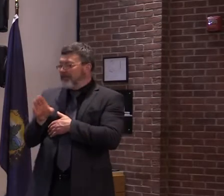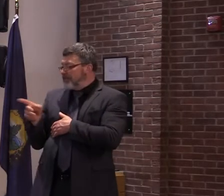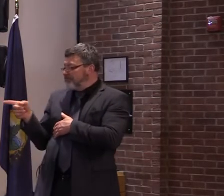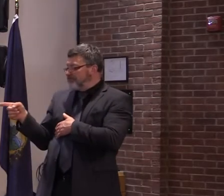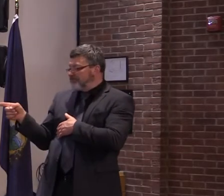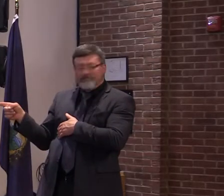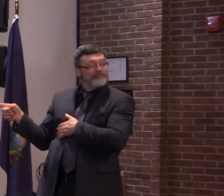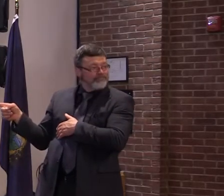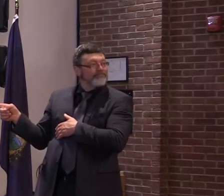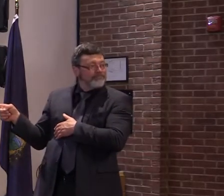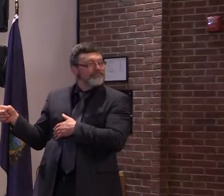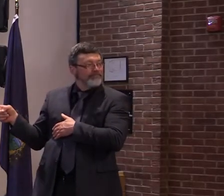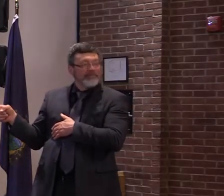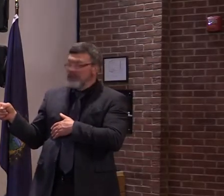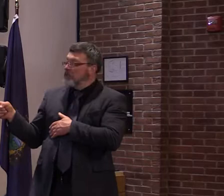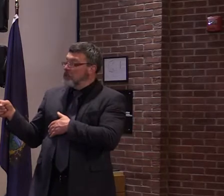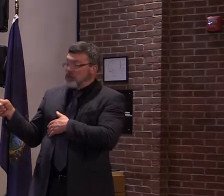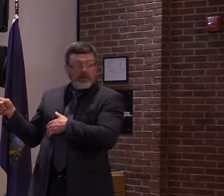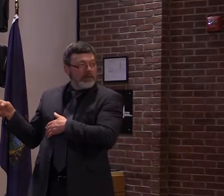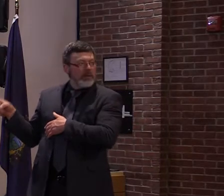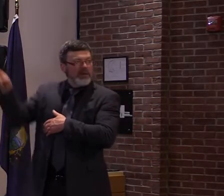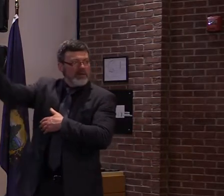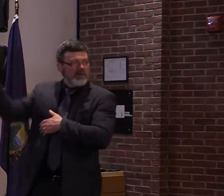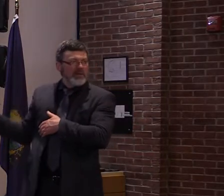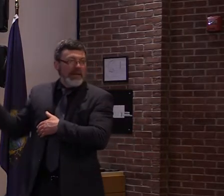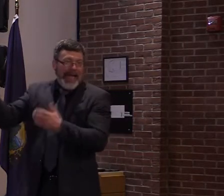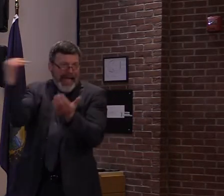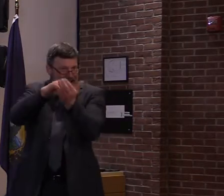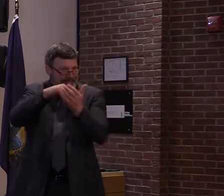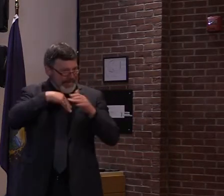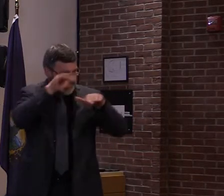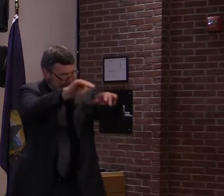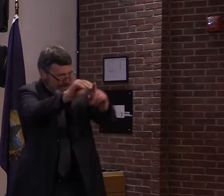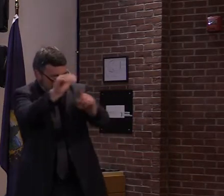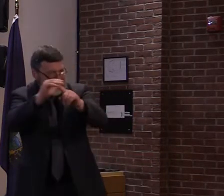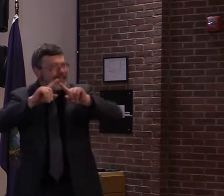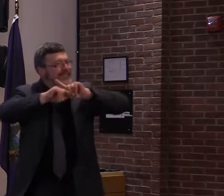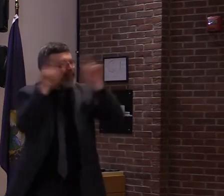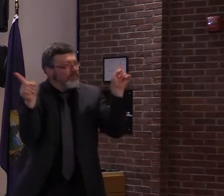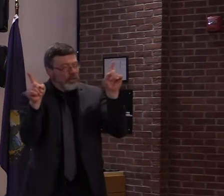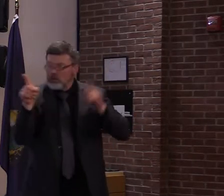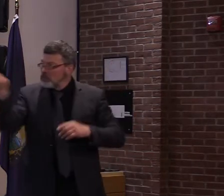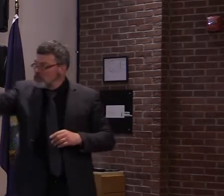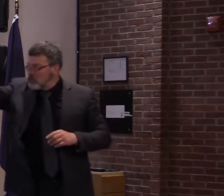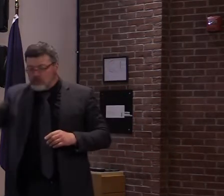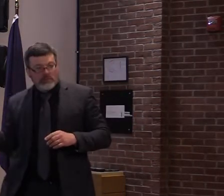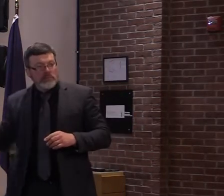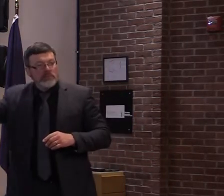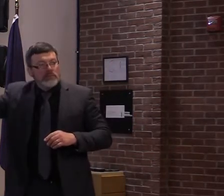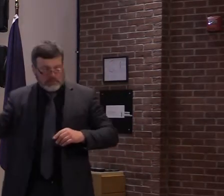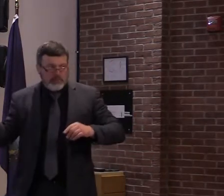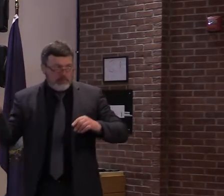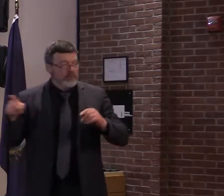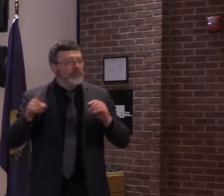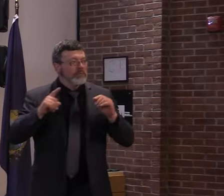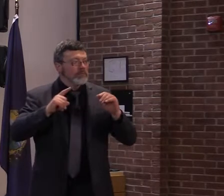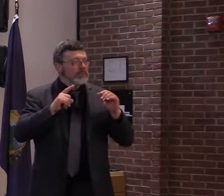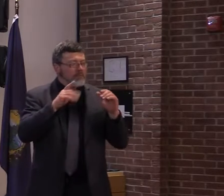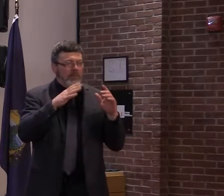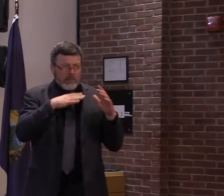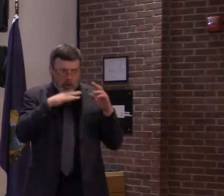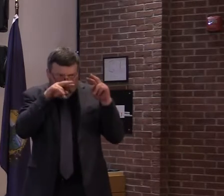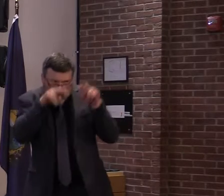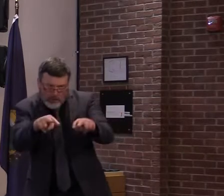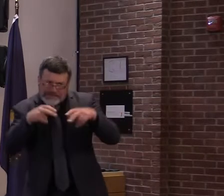it was at the peak of the original Omicron. We remain very focused on hospitalizations because it